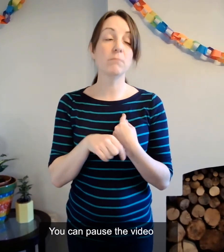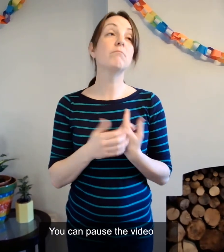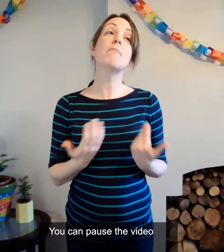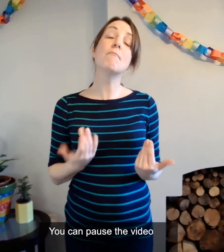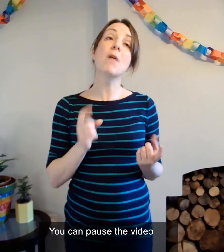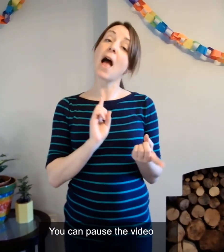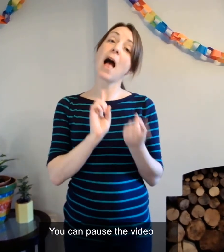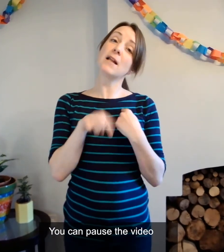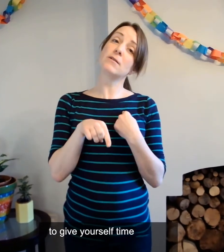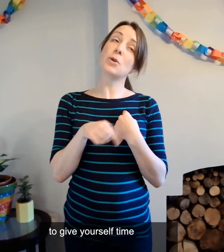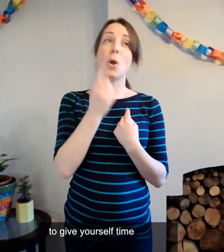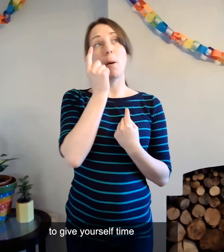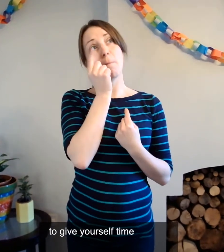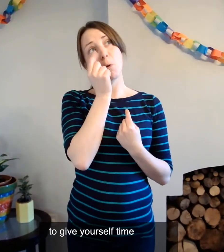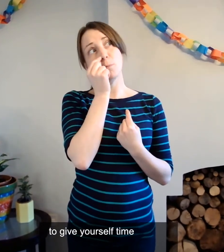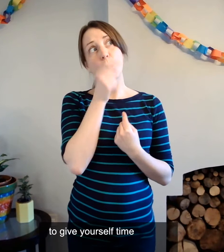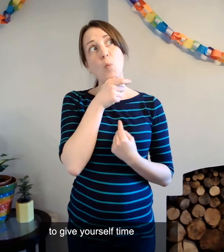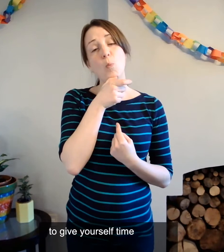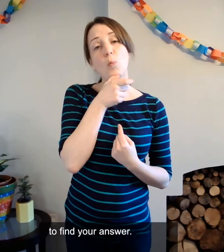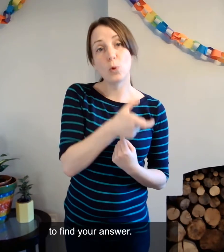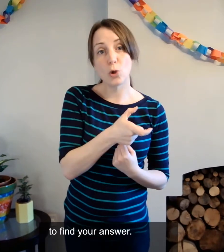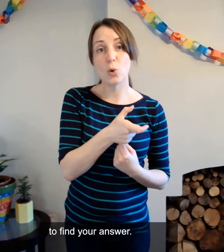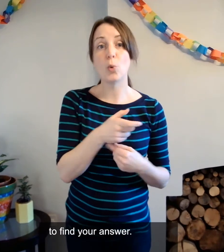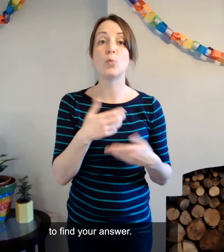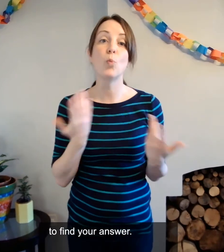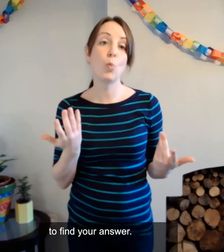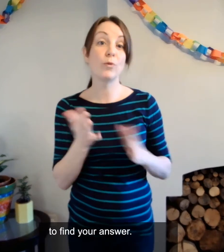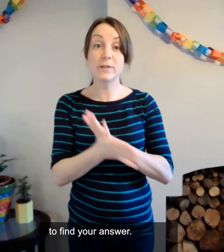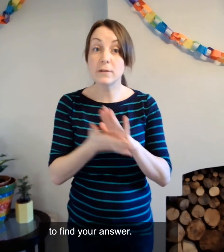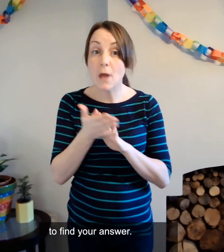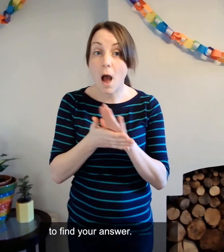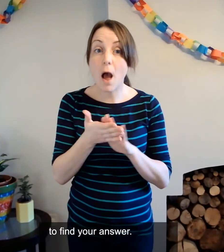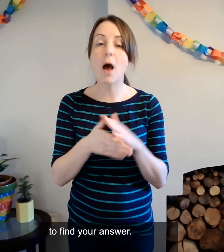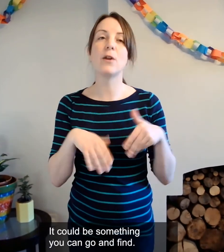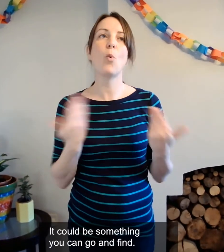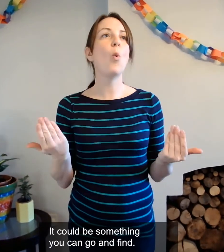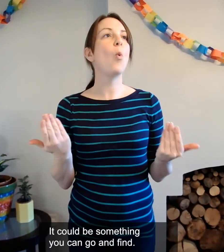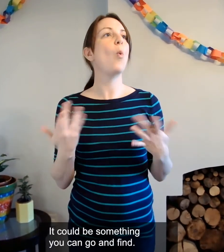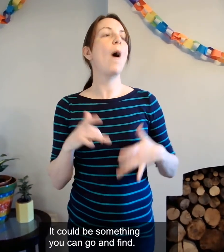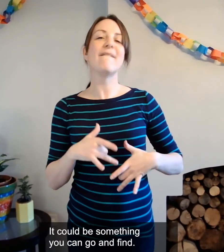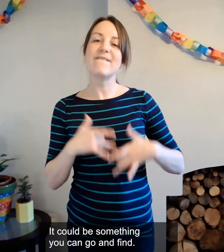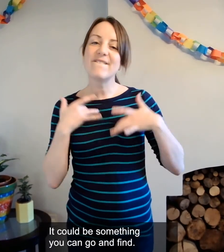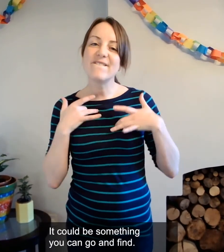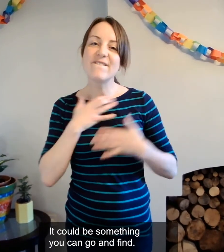pause the video to give yourself time to find your answer. It could be something you can go and